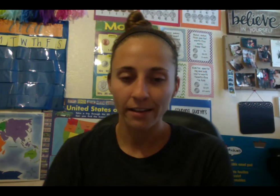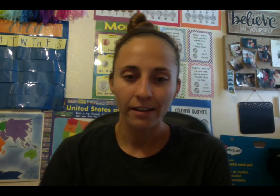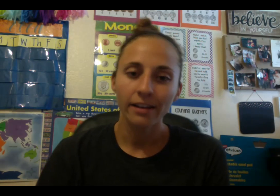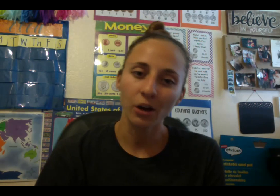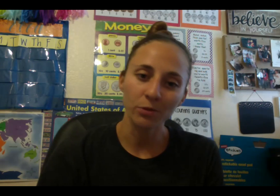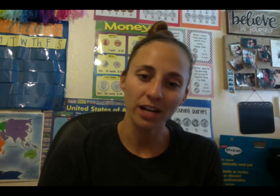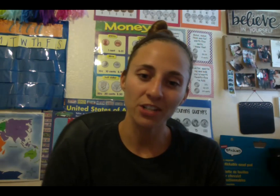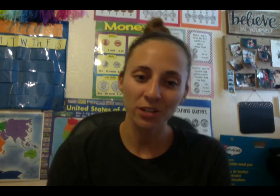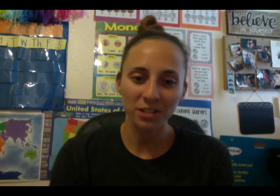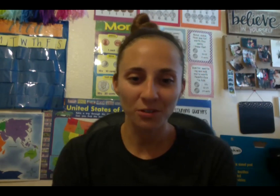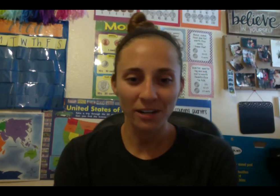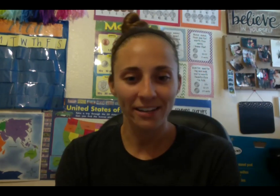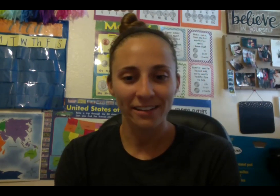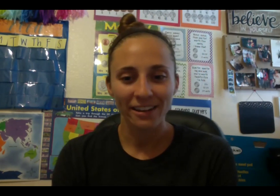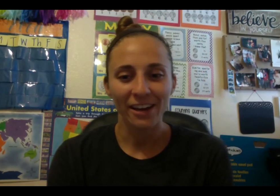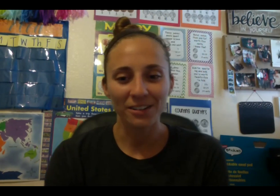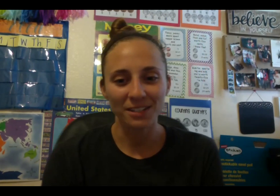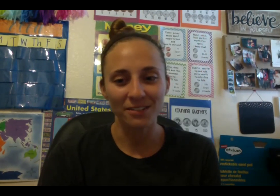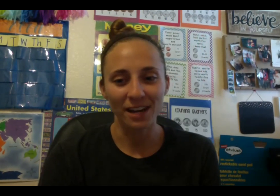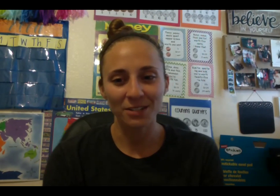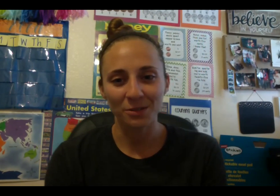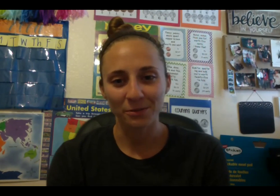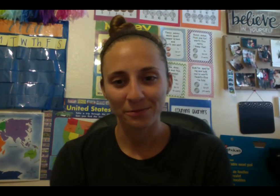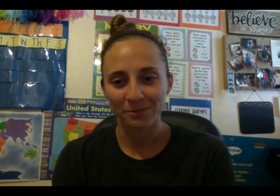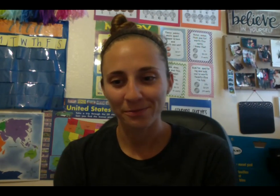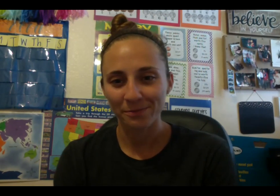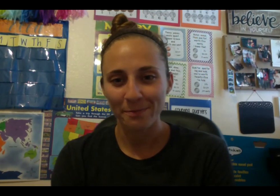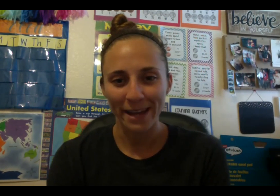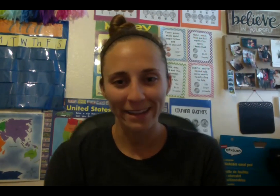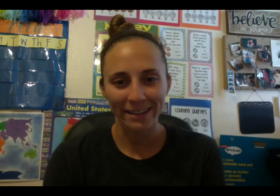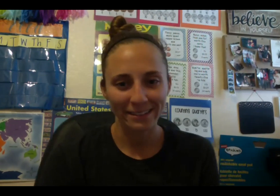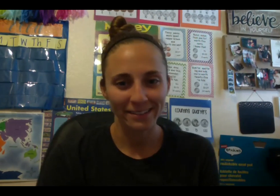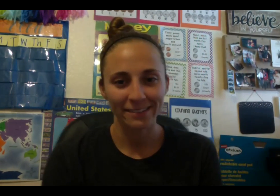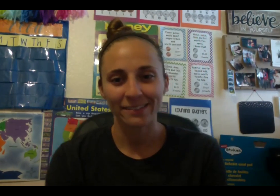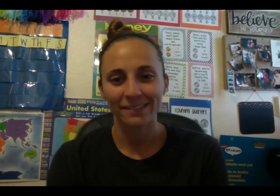all right? I hope you guys enjoyed the story, and I'll see you guys soon. Bye.